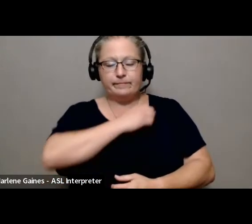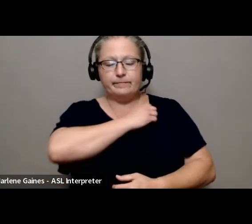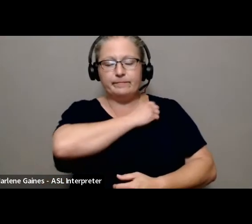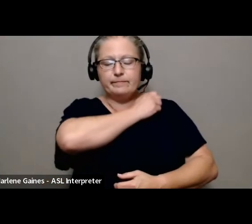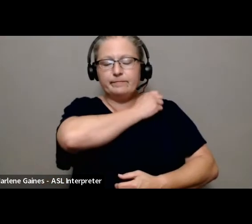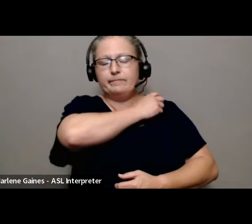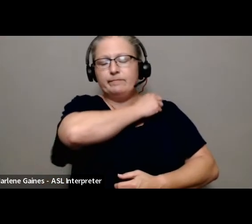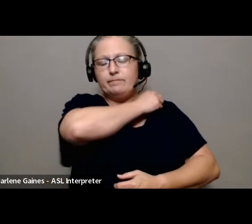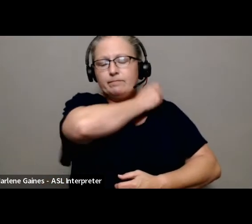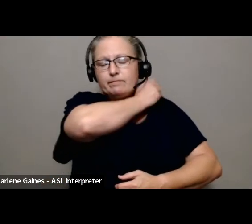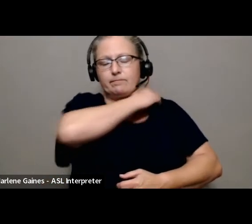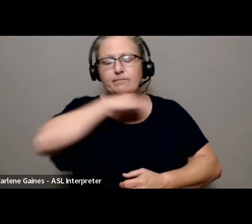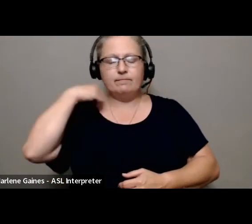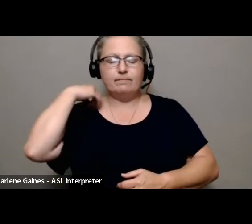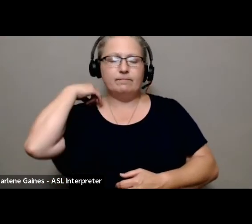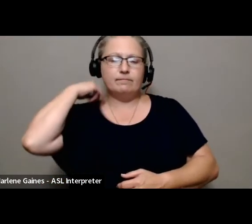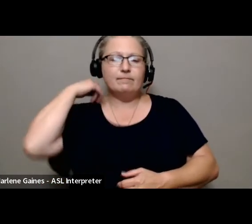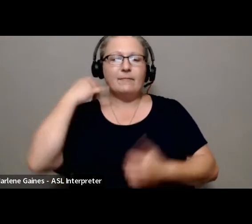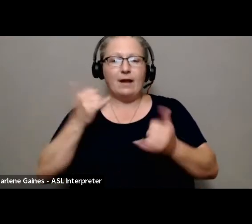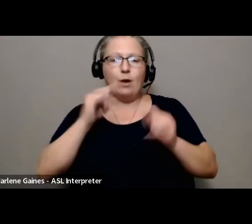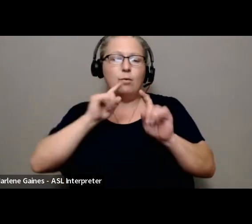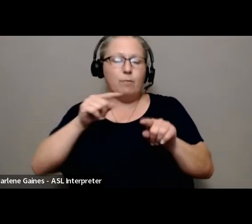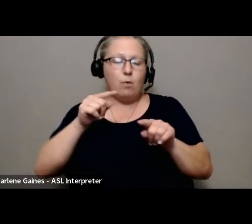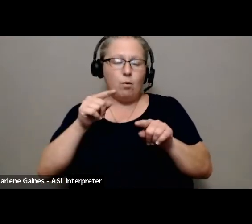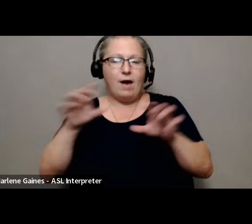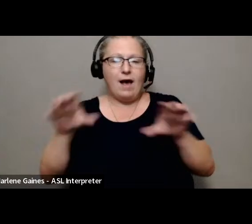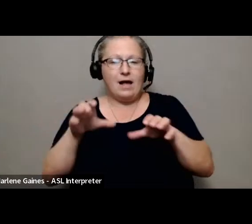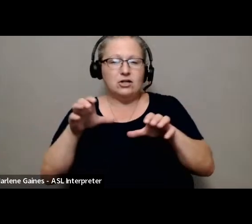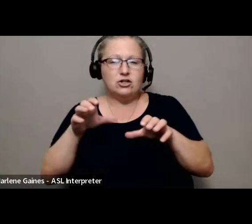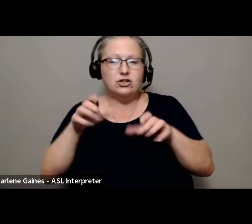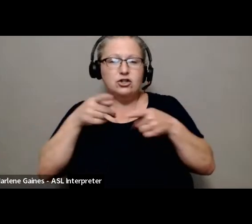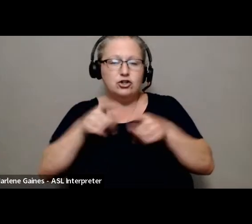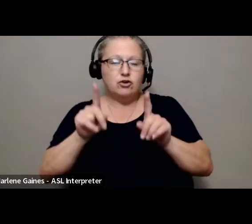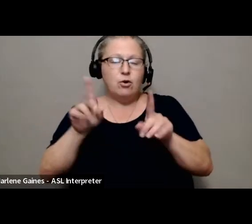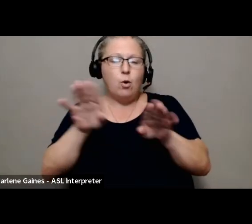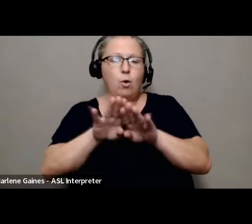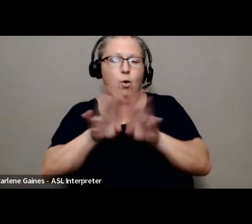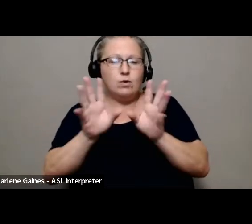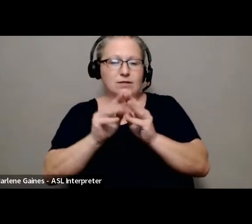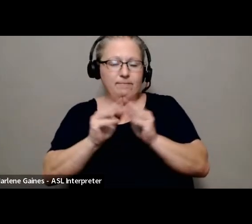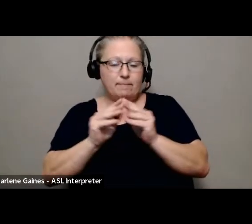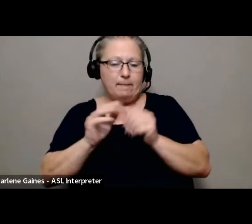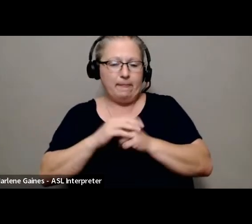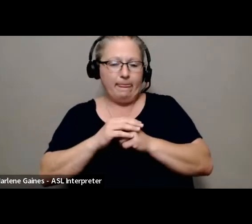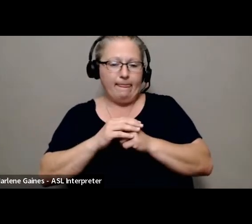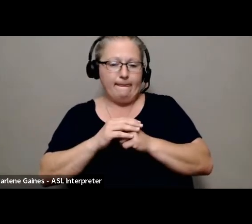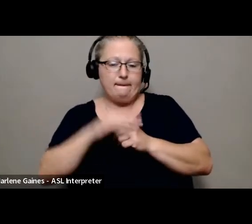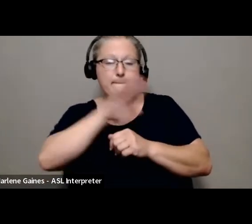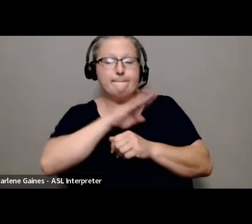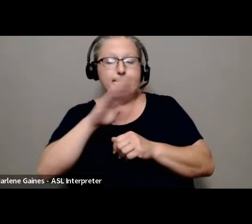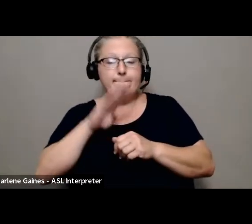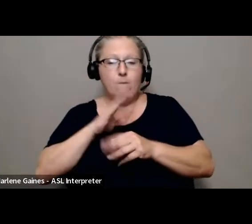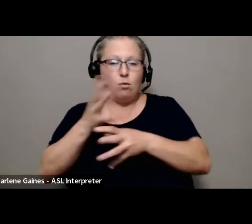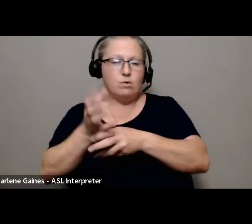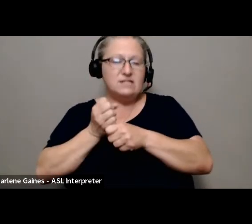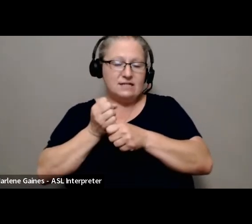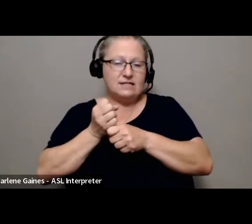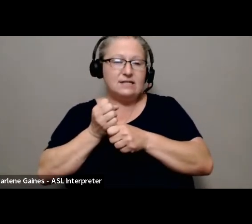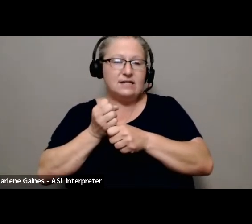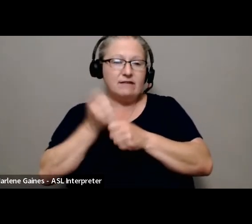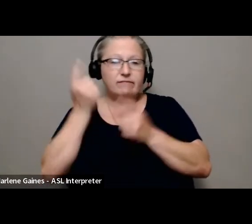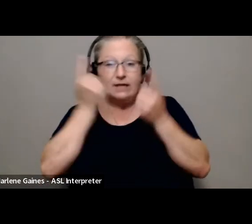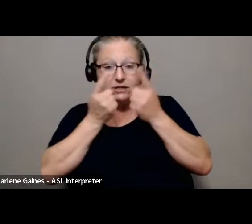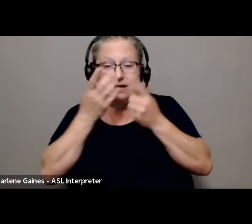Okay, I will now report out on actions taken in closed session. The board received, considered,